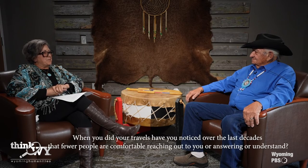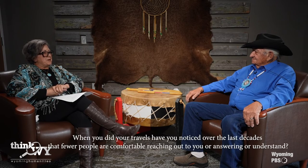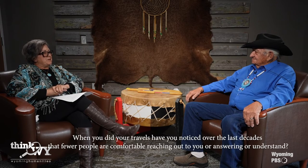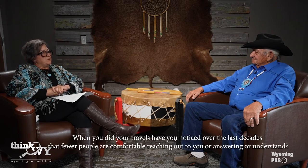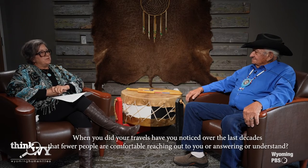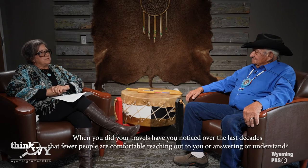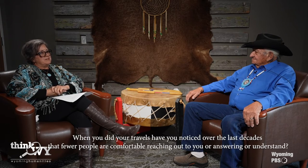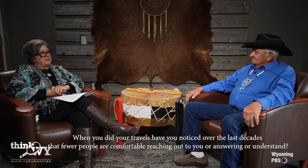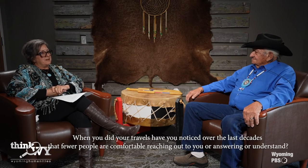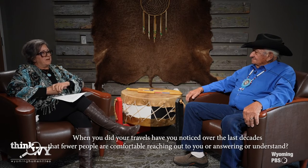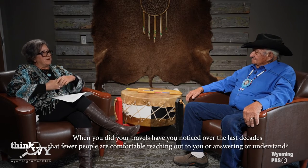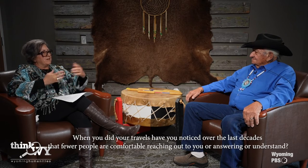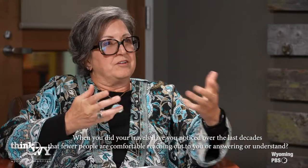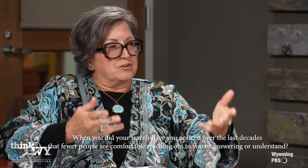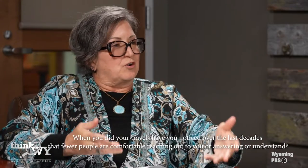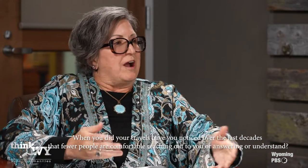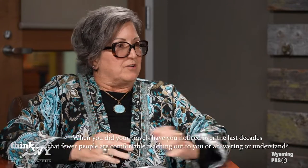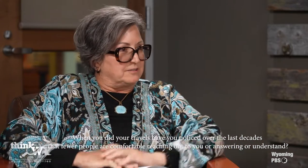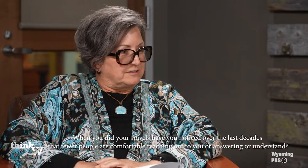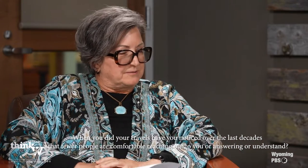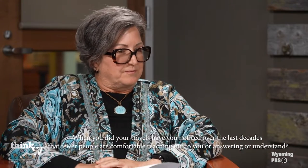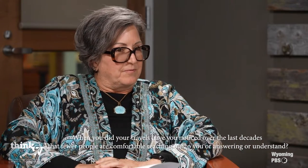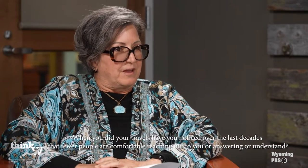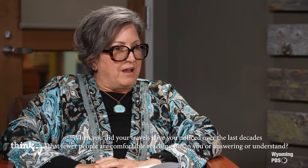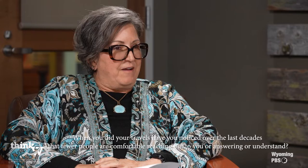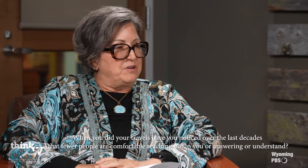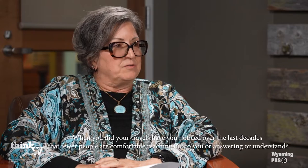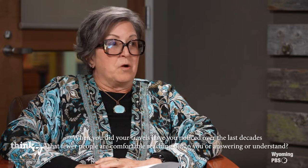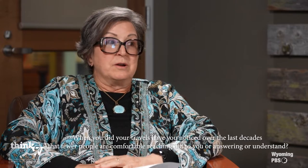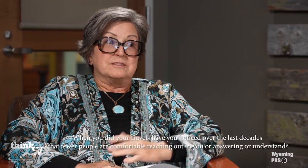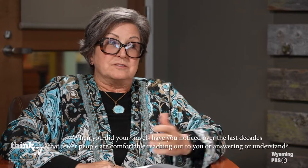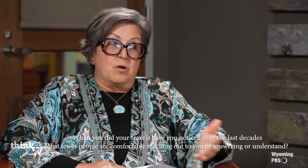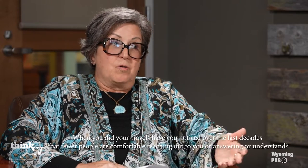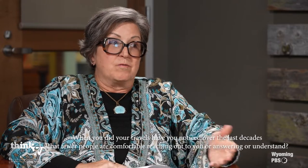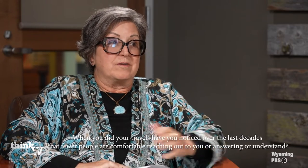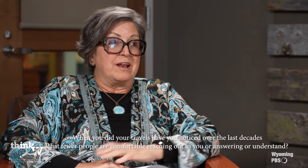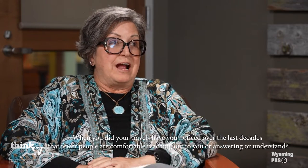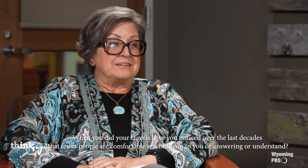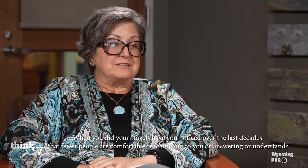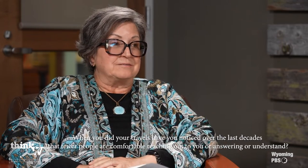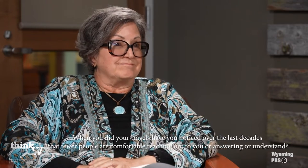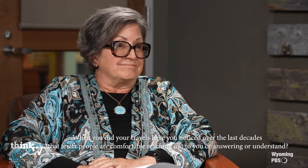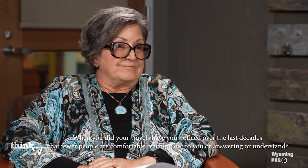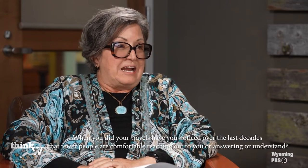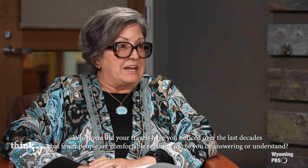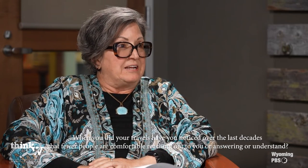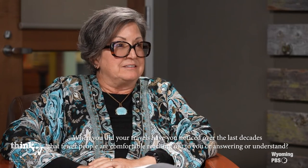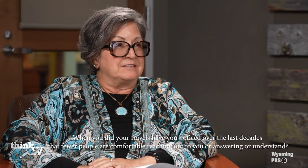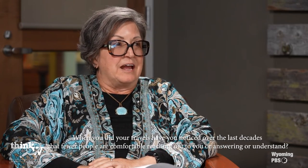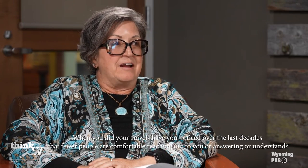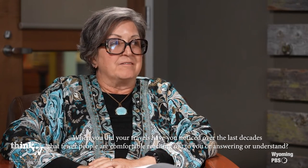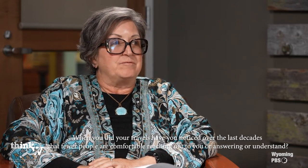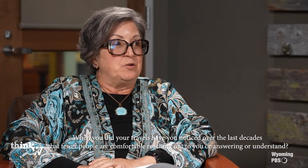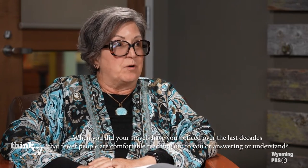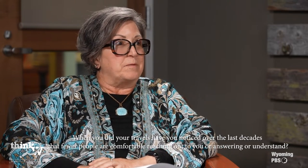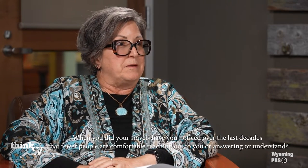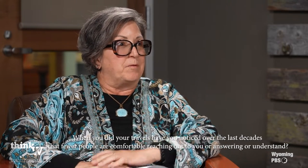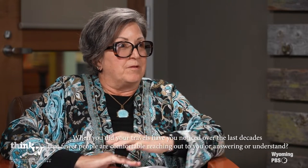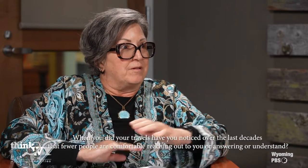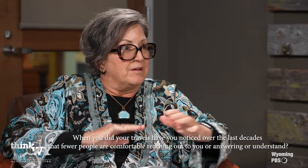When you did your travels, have you noticed over the last decades that fewer people